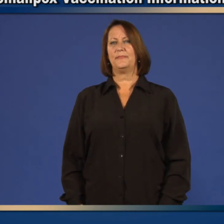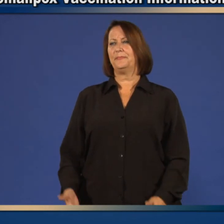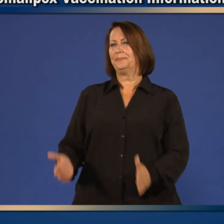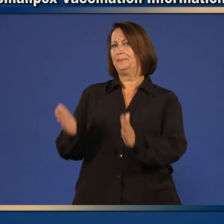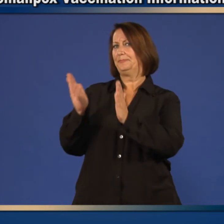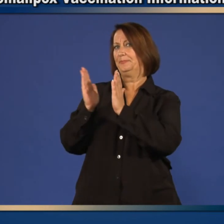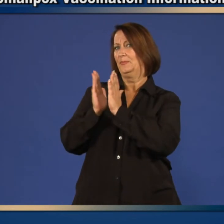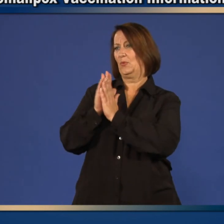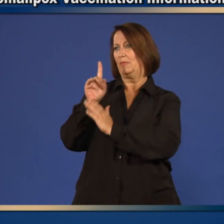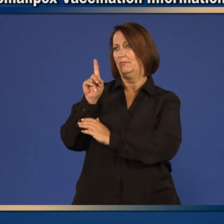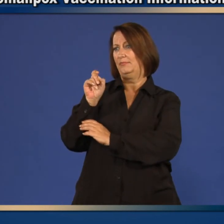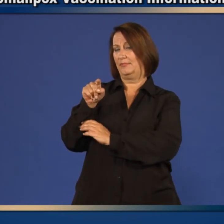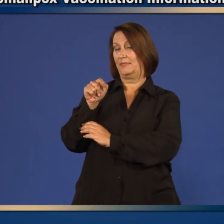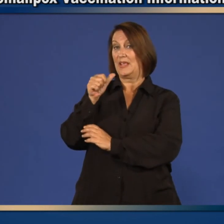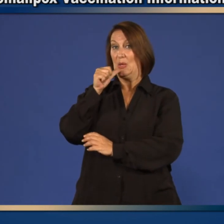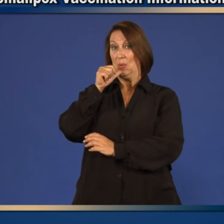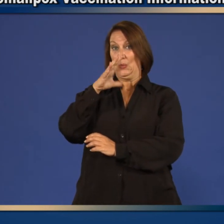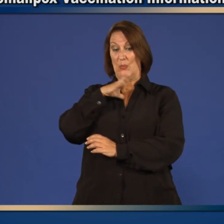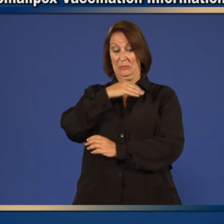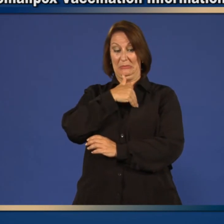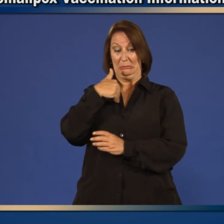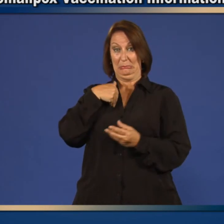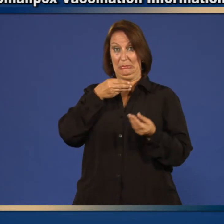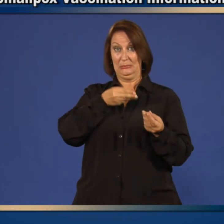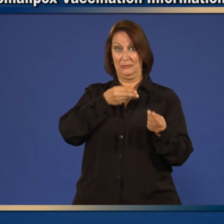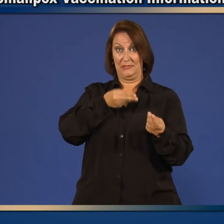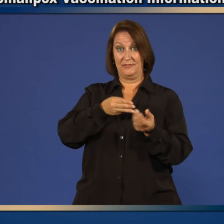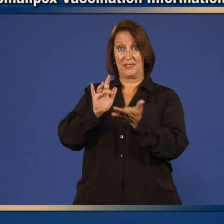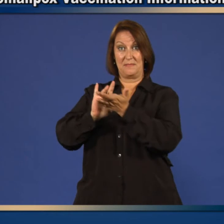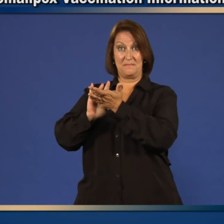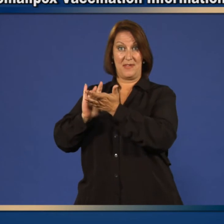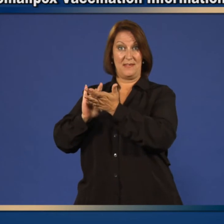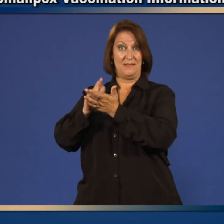Is smallpox vaccine safe for women who are breastfeeding?